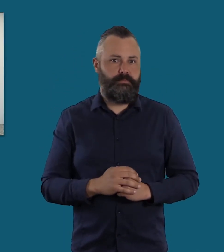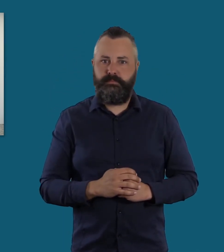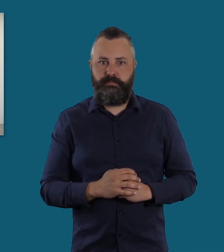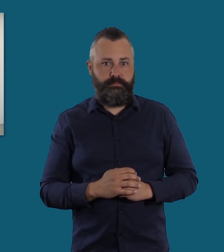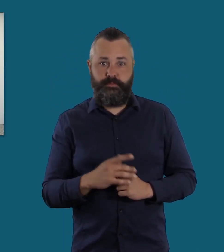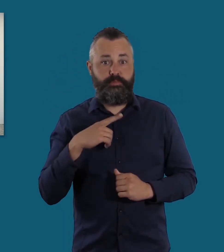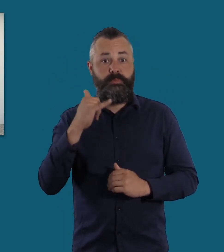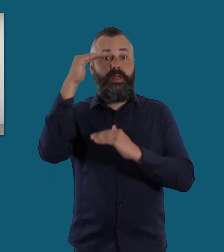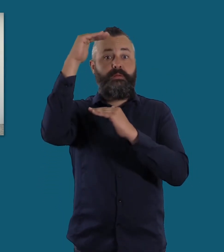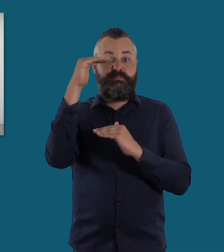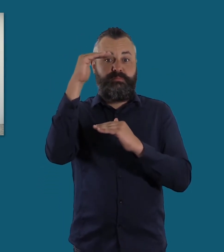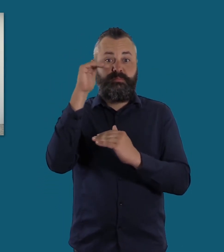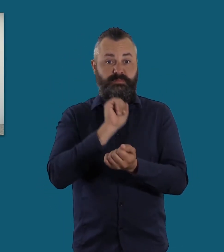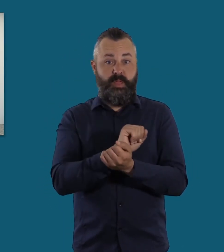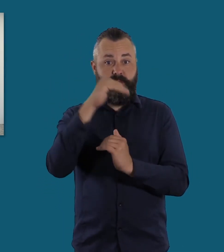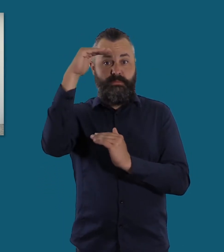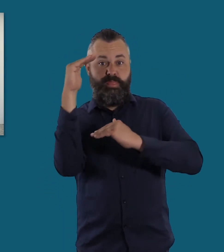You may become trapped.